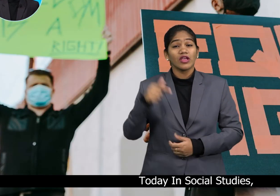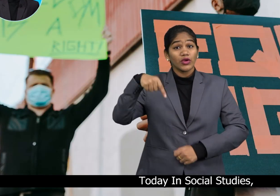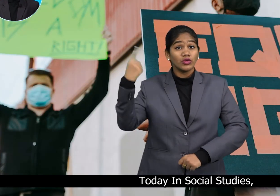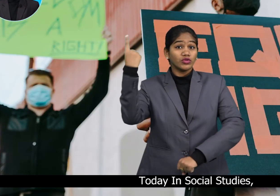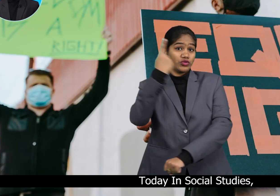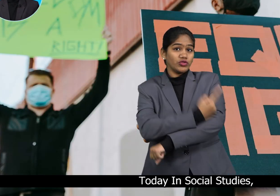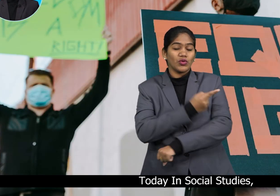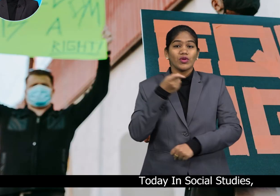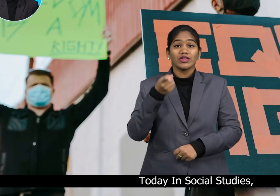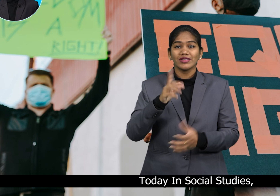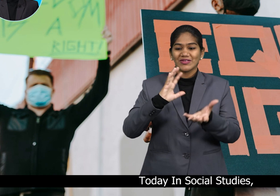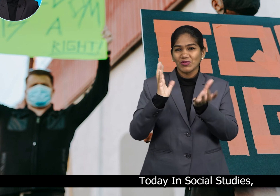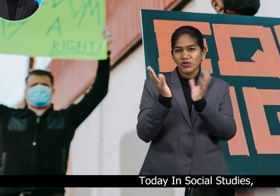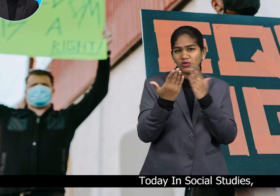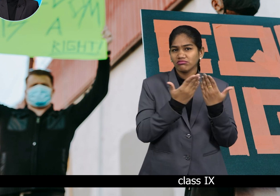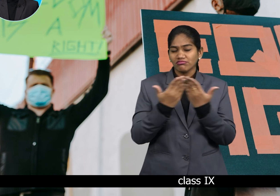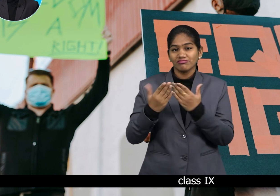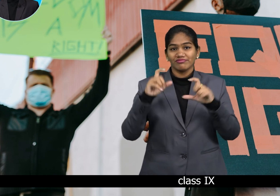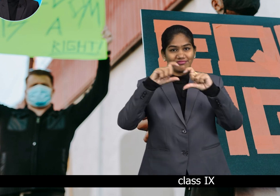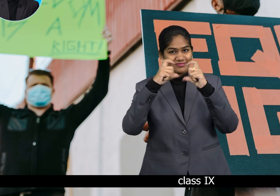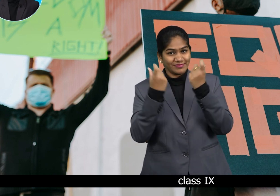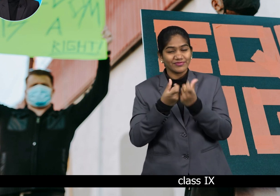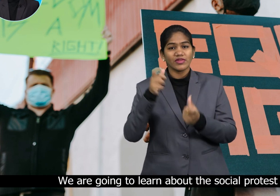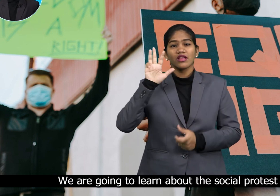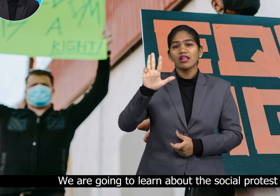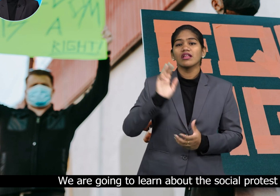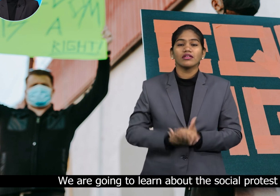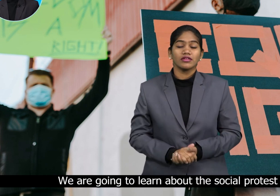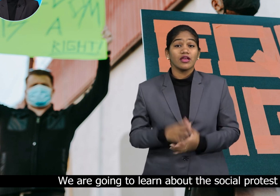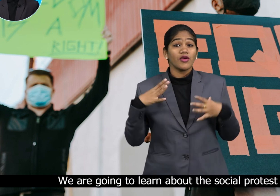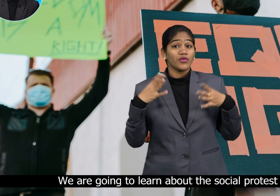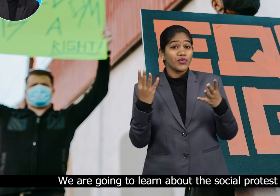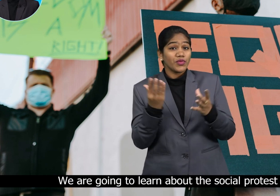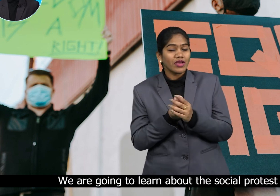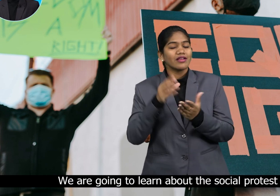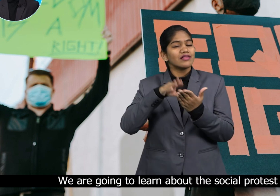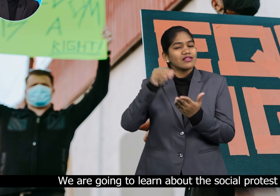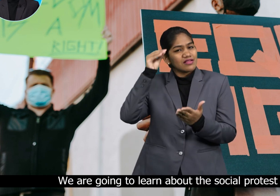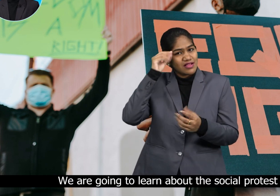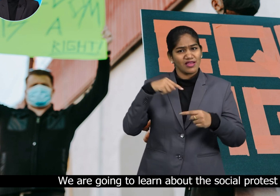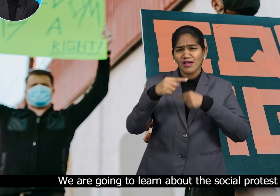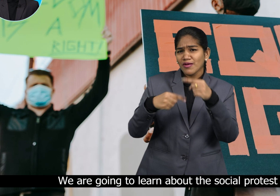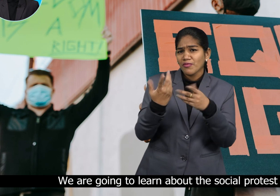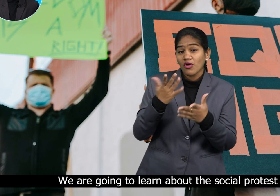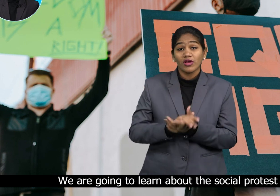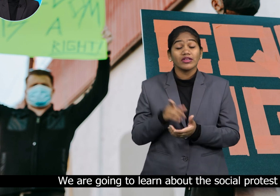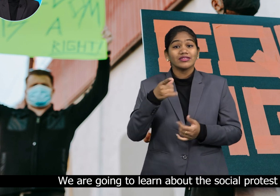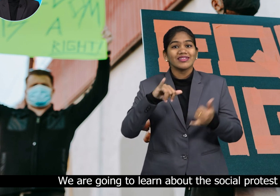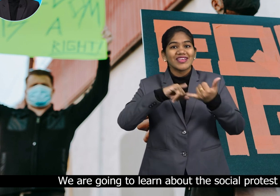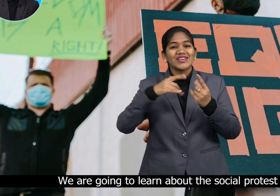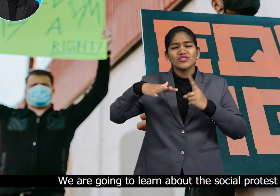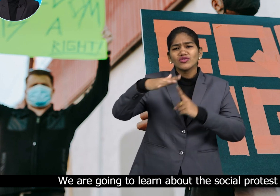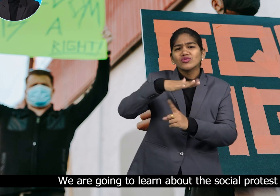Today, in Social Studies, class 9th, we are going to learn about the social